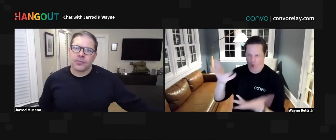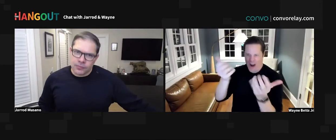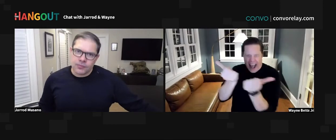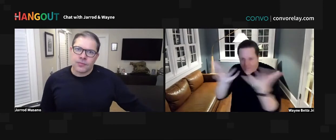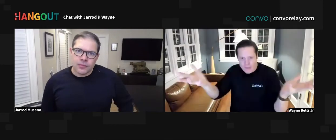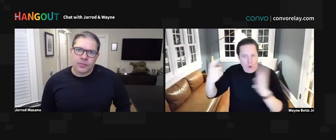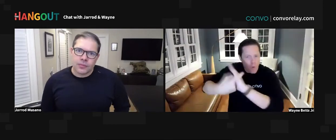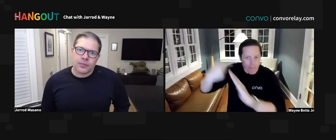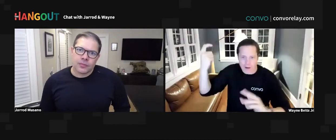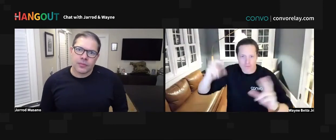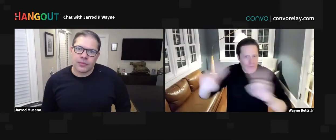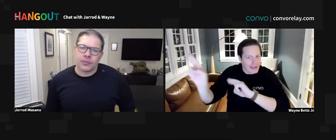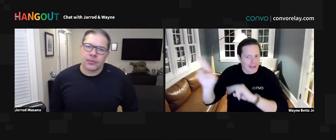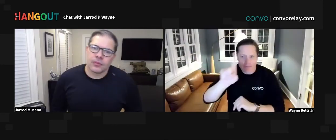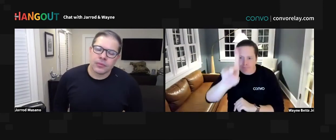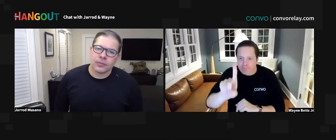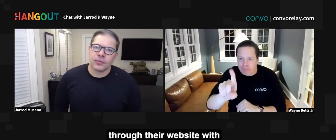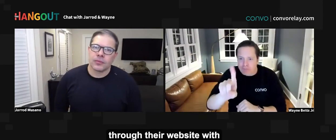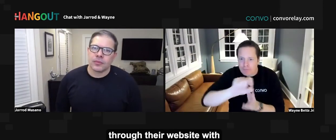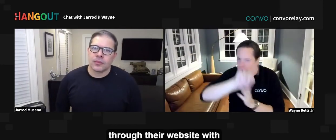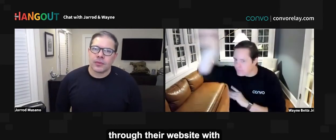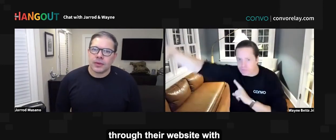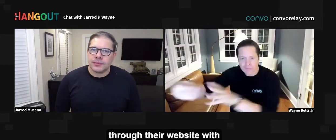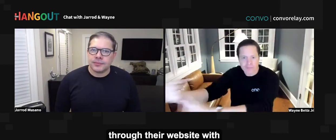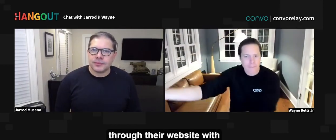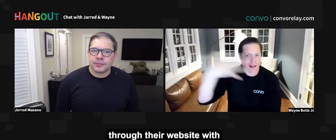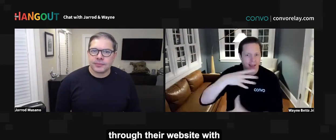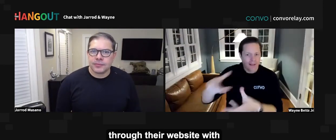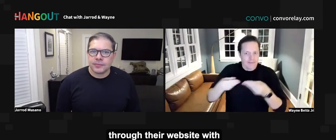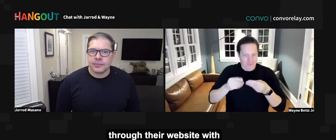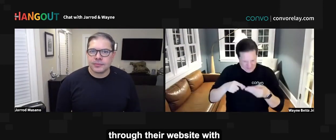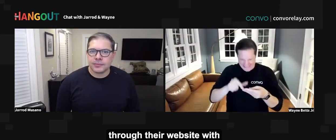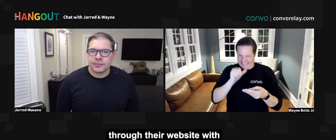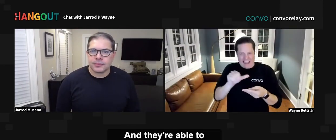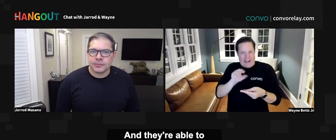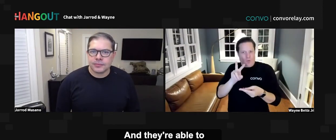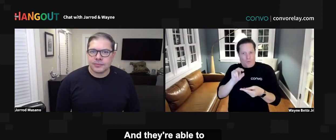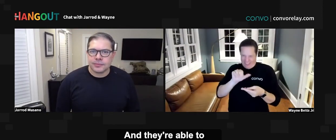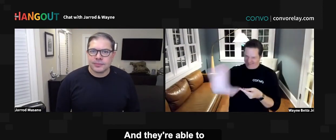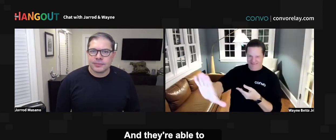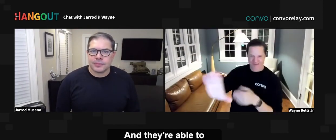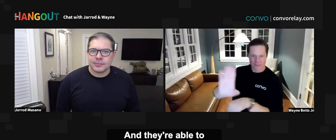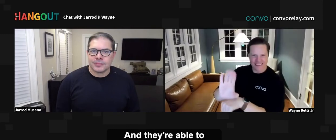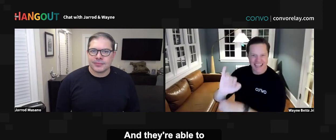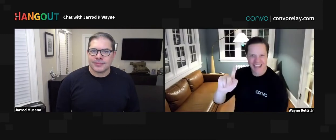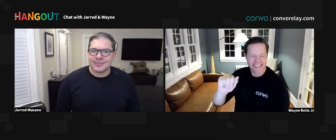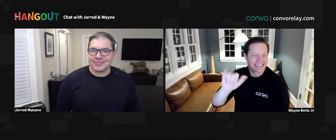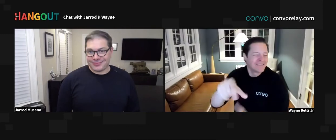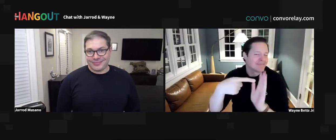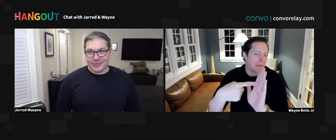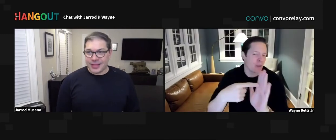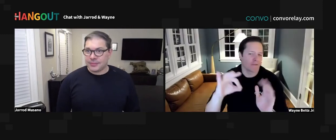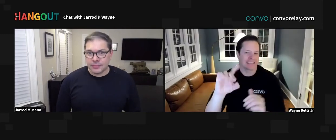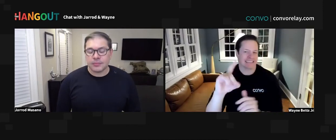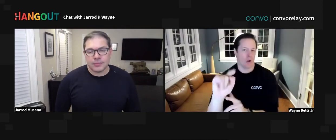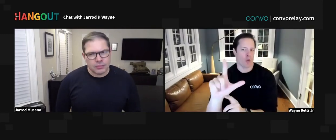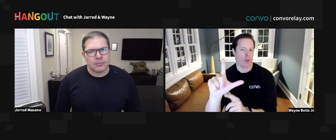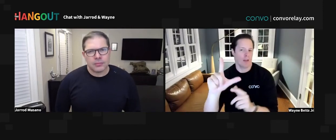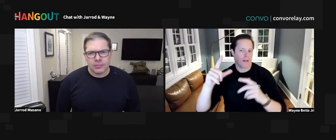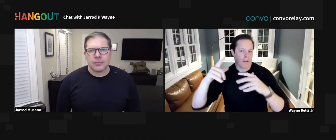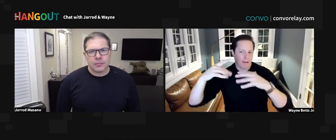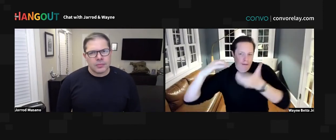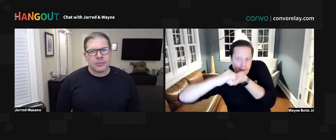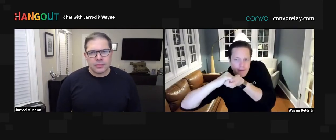are able to order Convo apparel through their website with just a click of a button. And they're able to order whatever they want, and it's Convo branded. It's